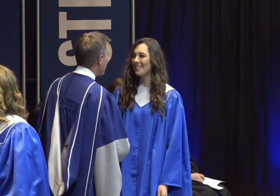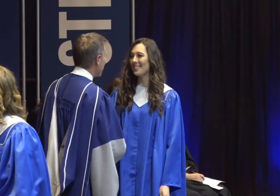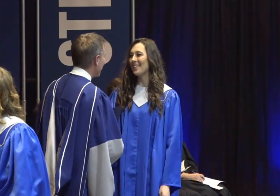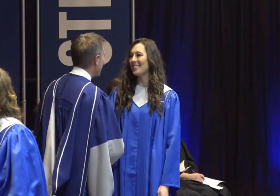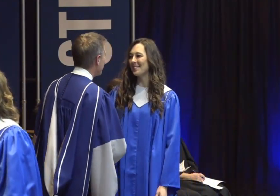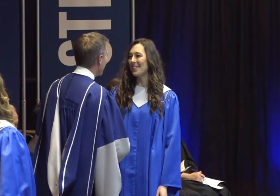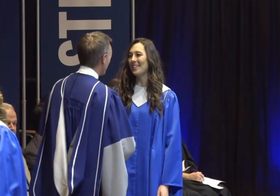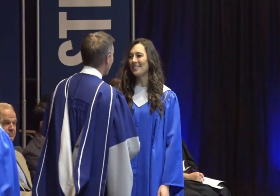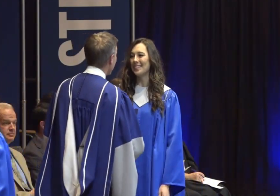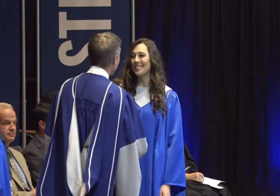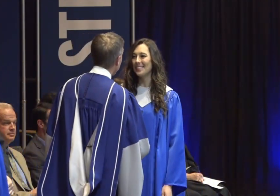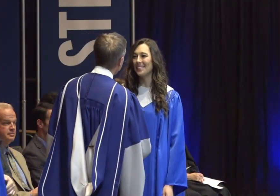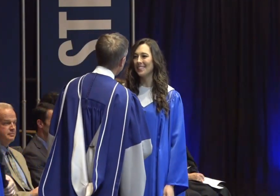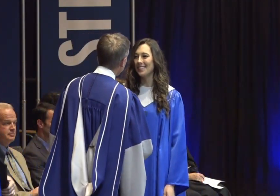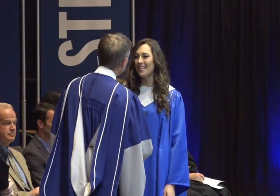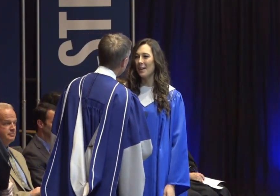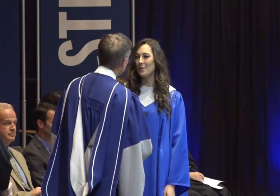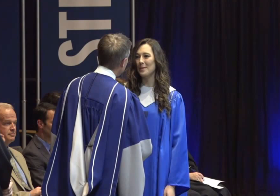No problem.